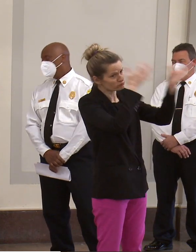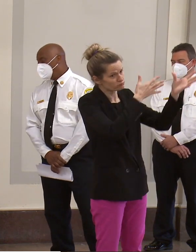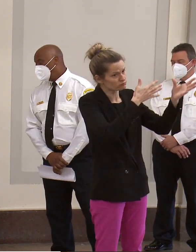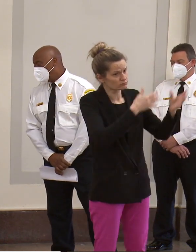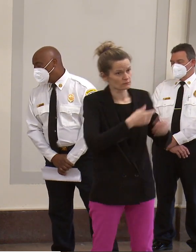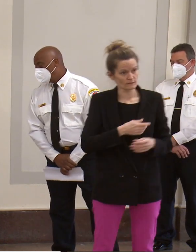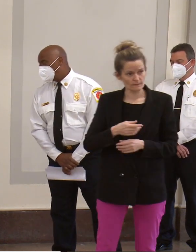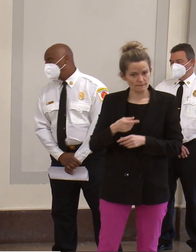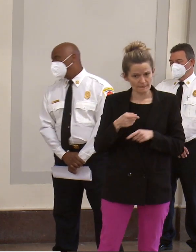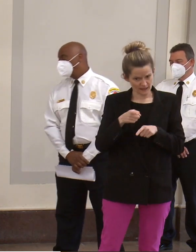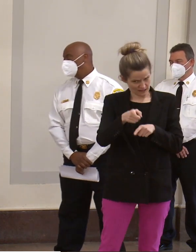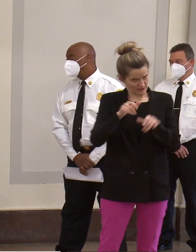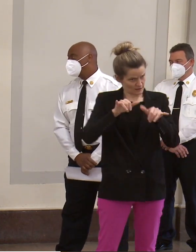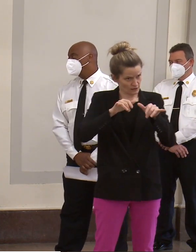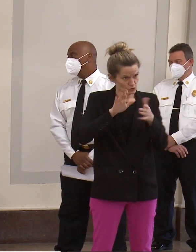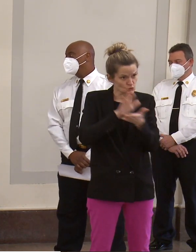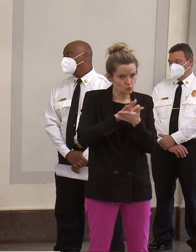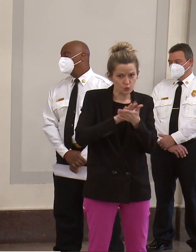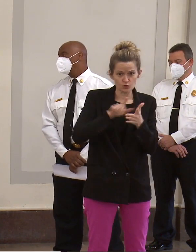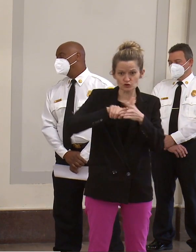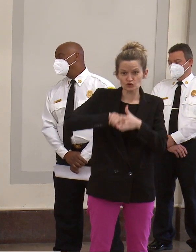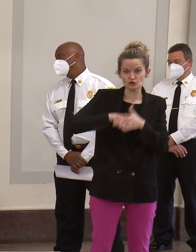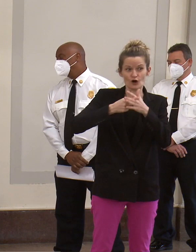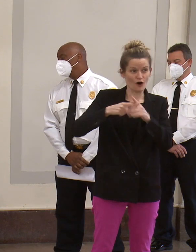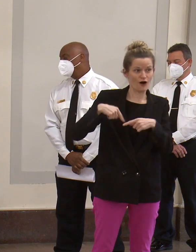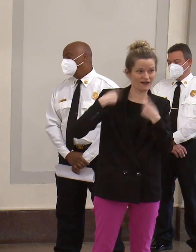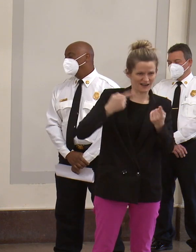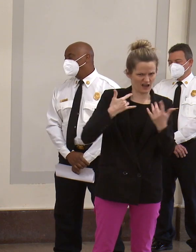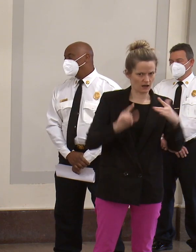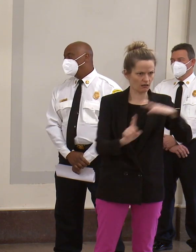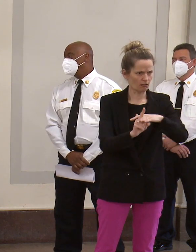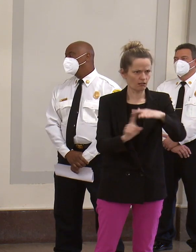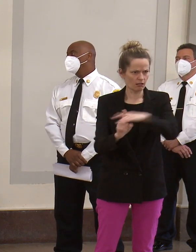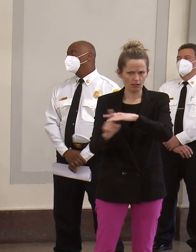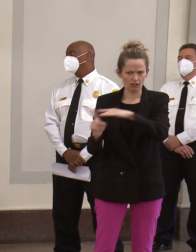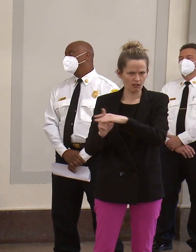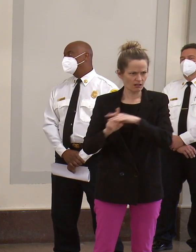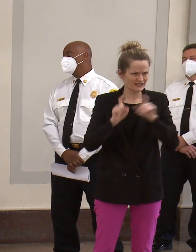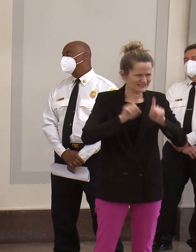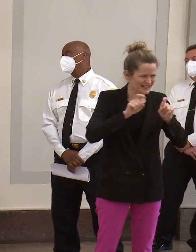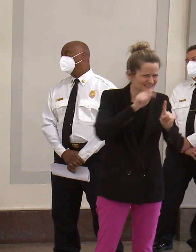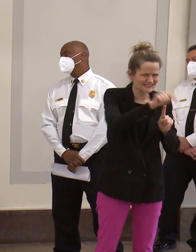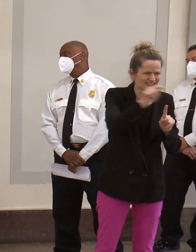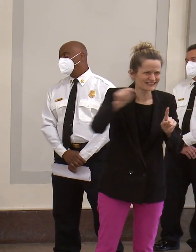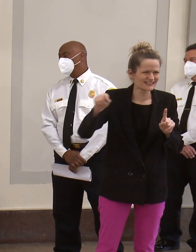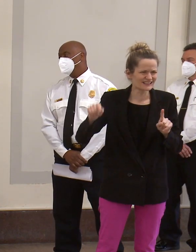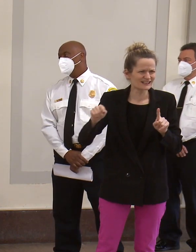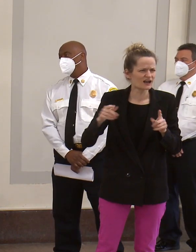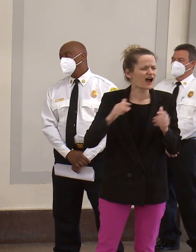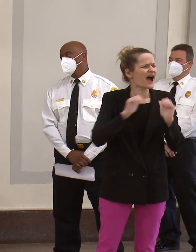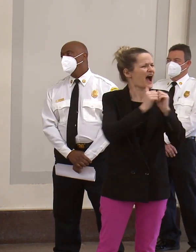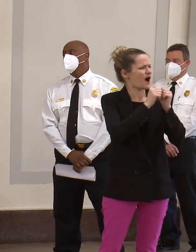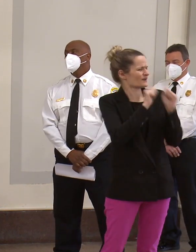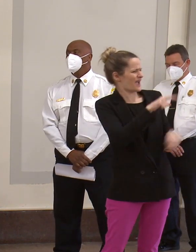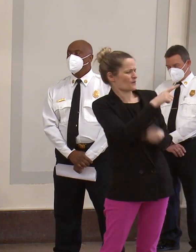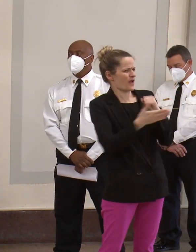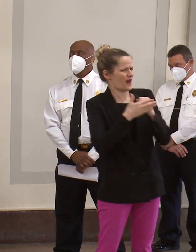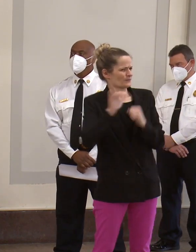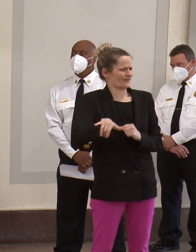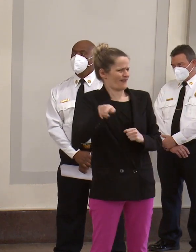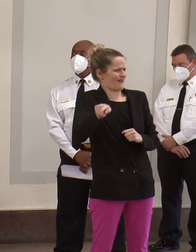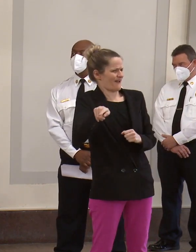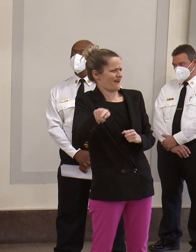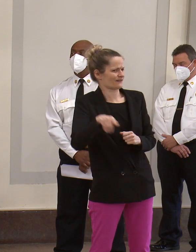seeing pockets and what kind of testing or different things are going on to try to help with that? Yeah, I'll let Dr. Duraza come up